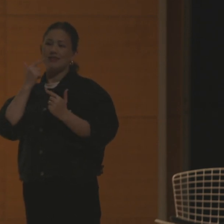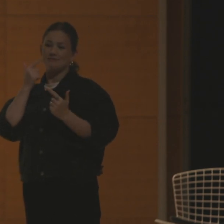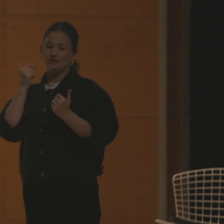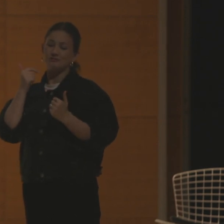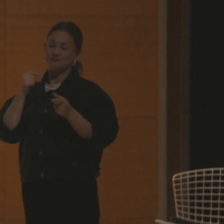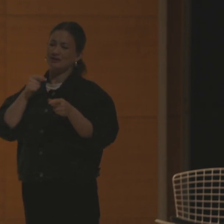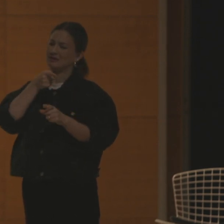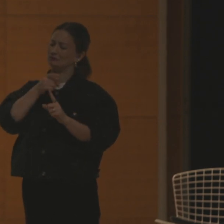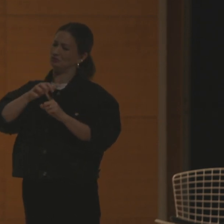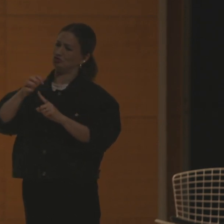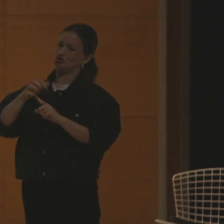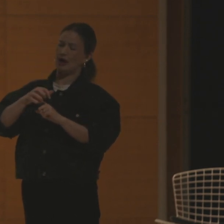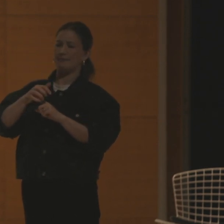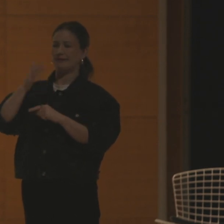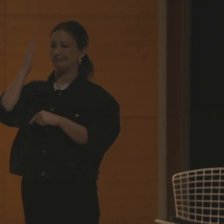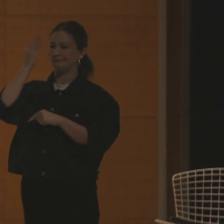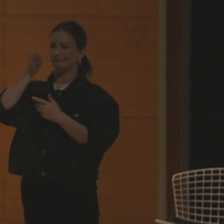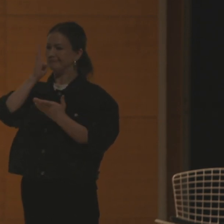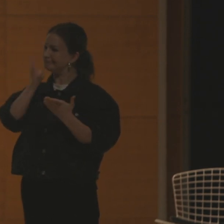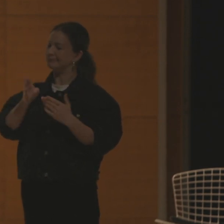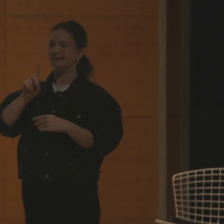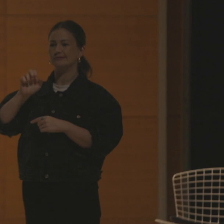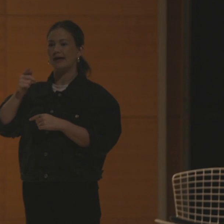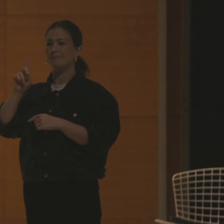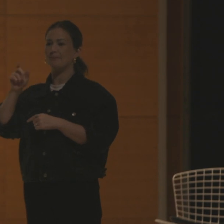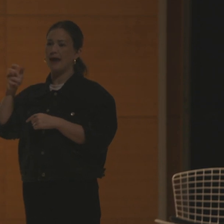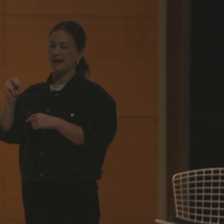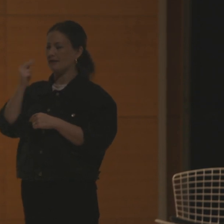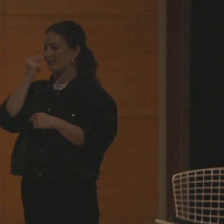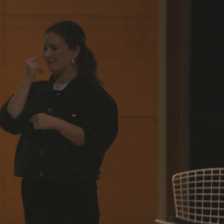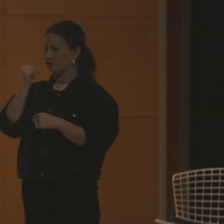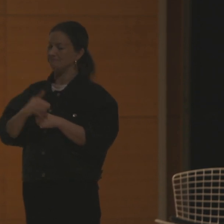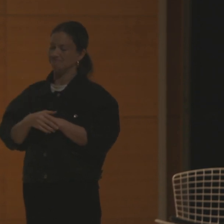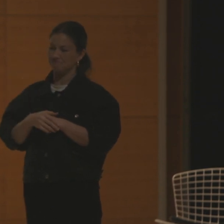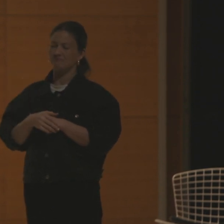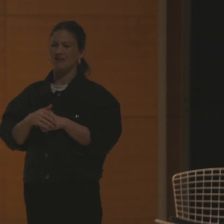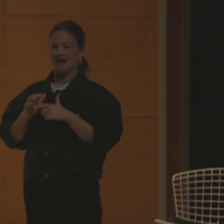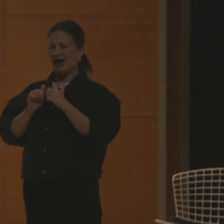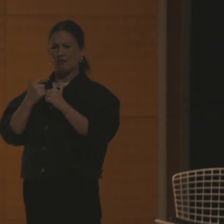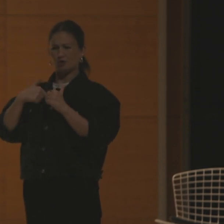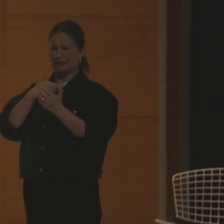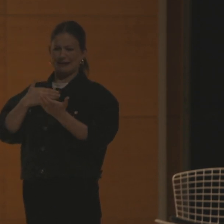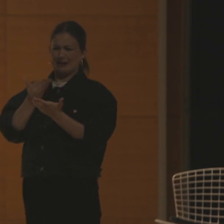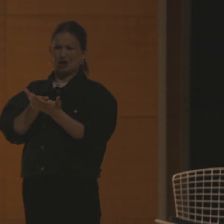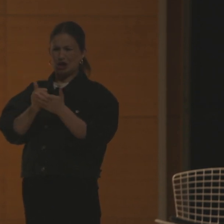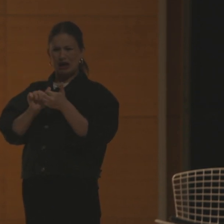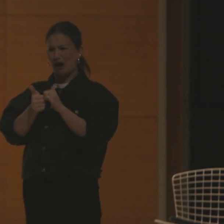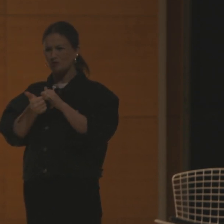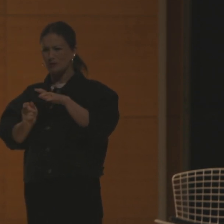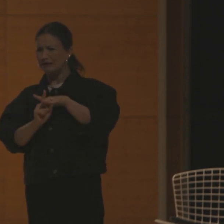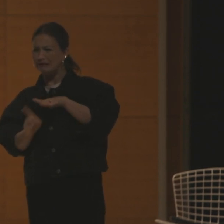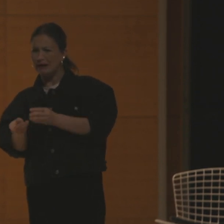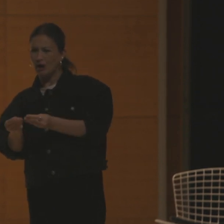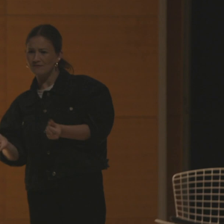deadpan humor, delivering truths that feel both comic and consequential. How did we get here and how do we get out of here sometimes have the